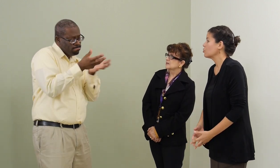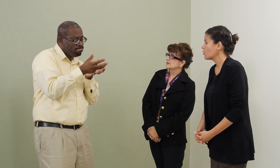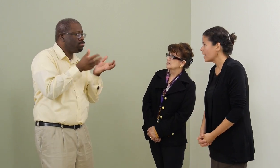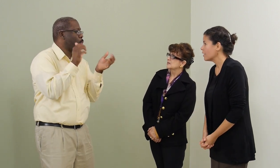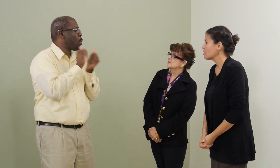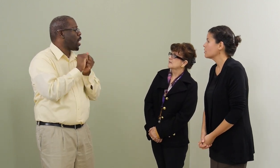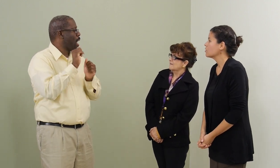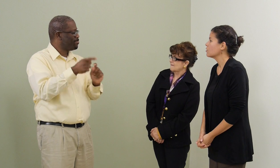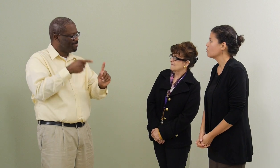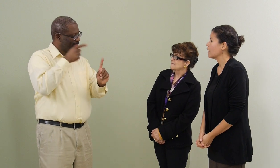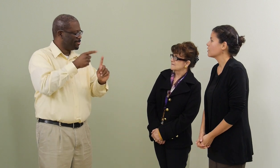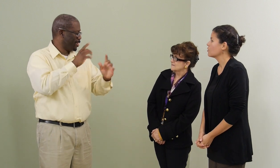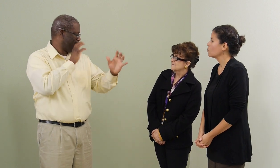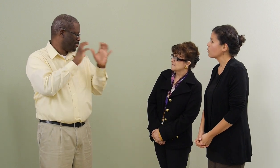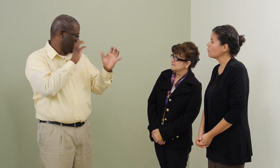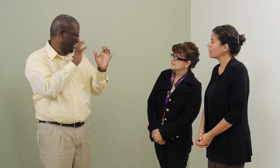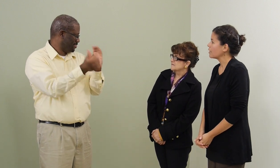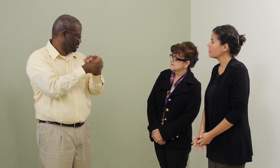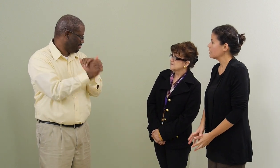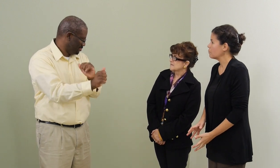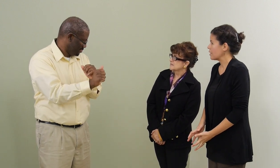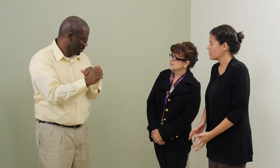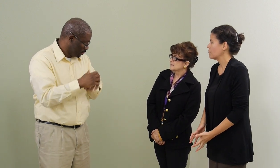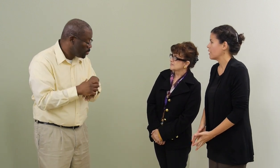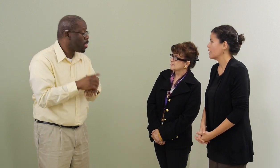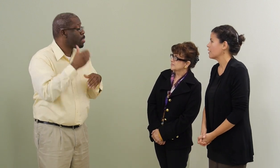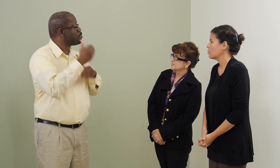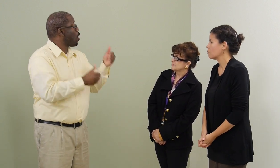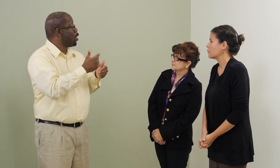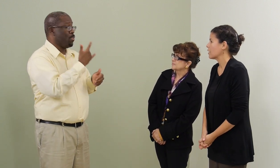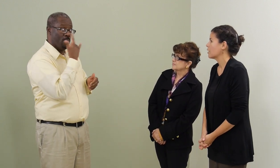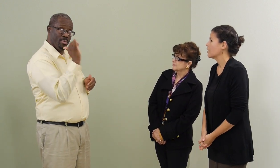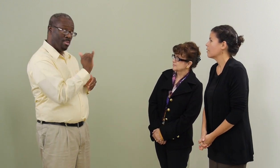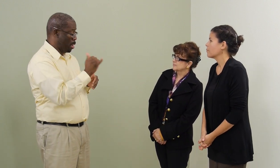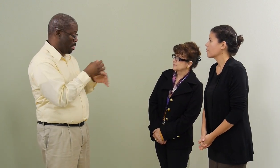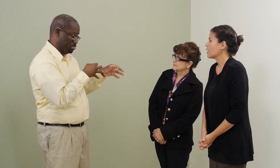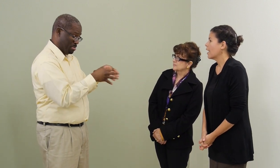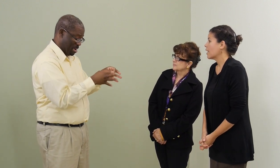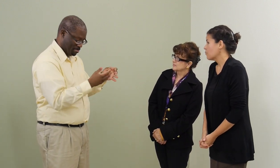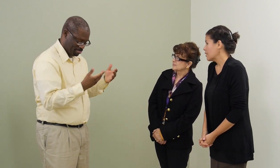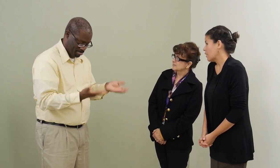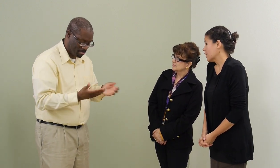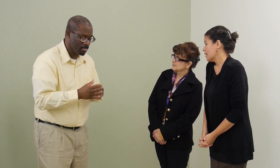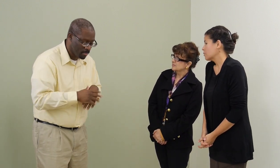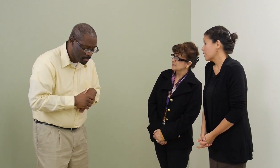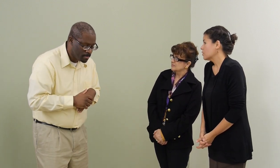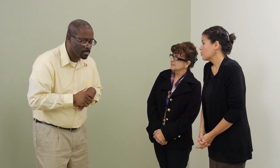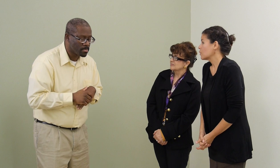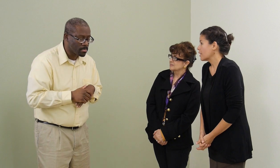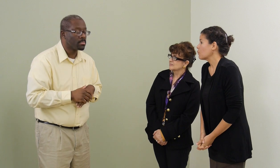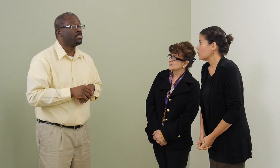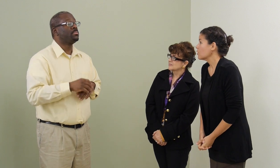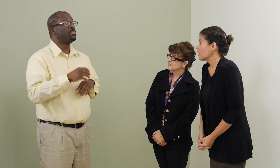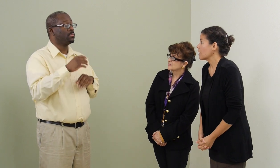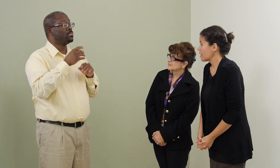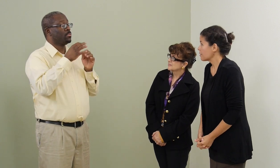trained to do that, to work with that specified interpreting. And I mean, I can explain to you what that will look like.